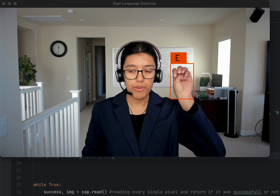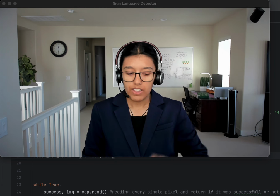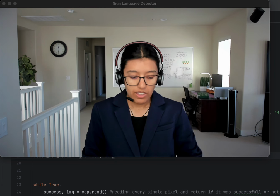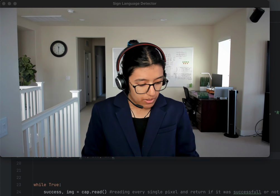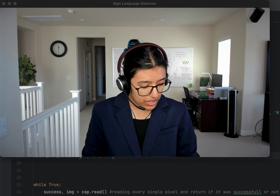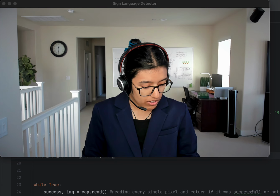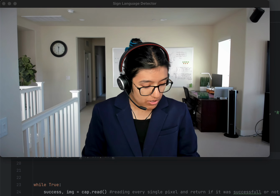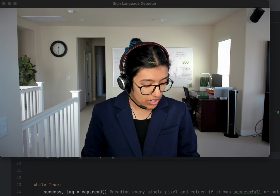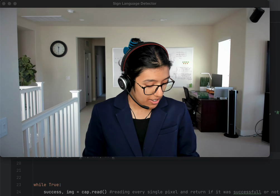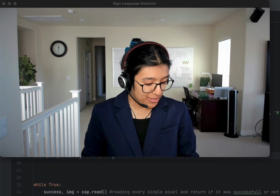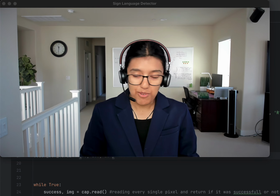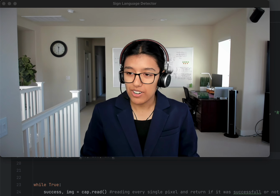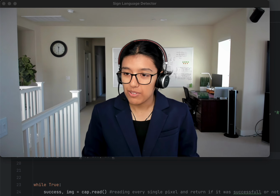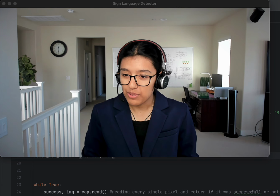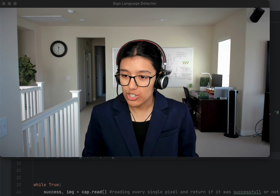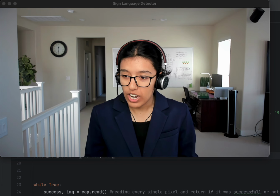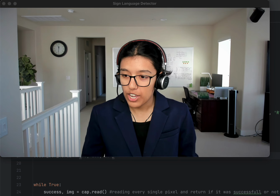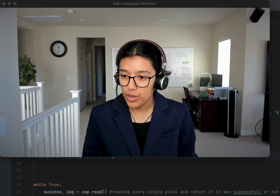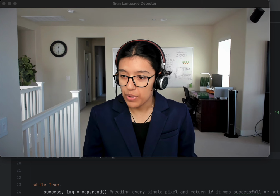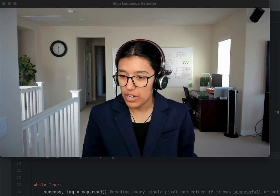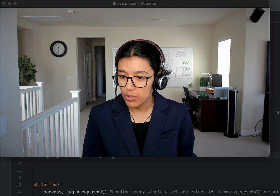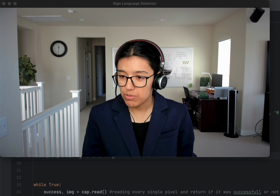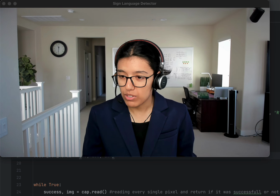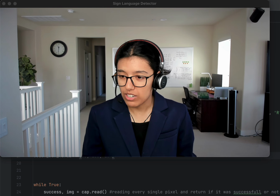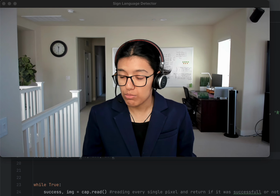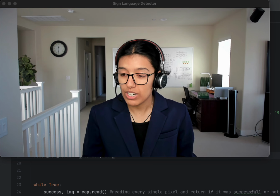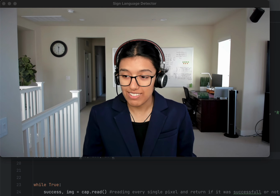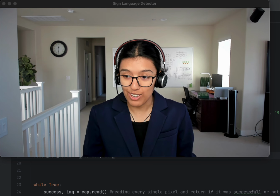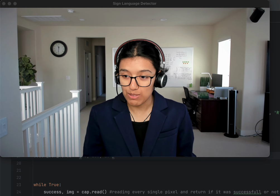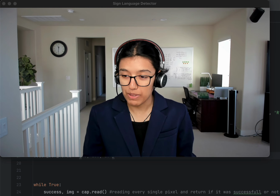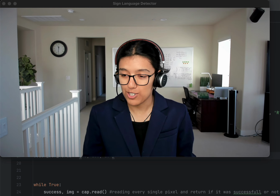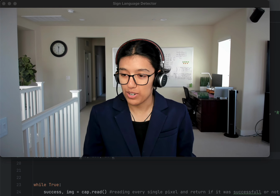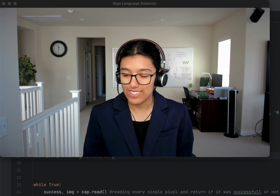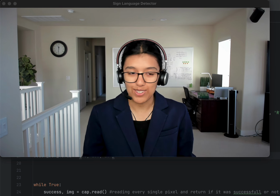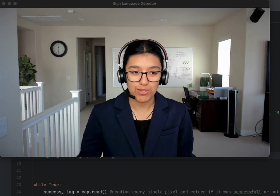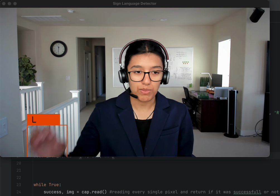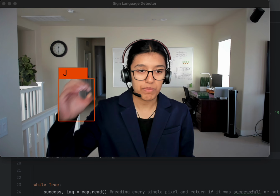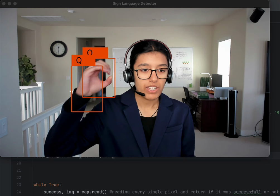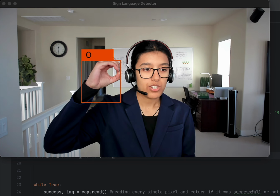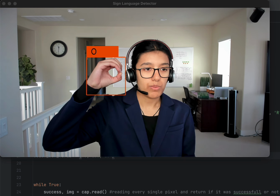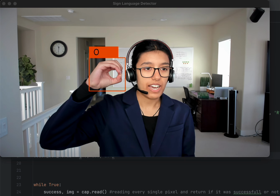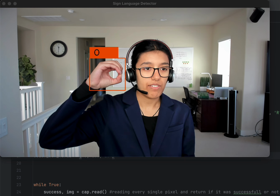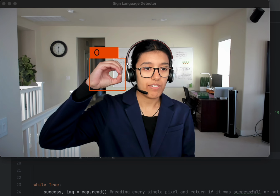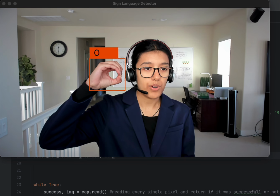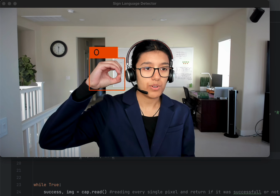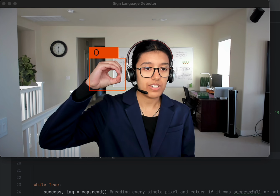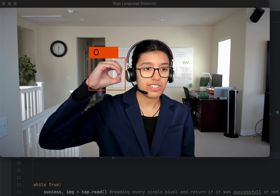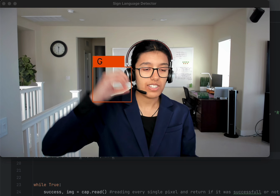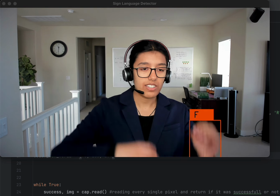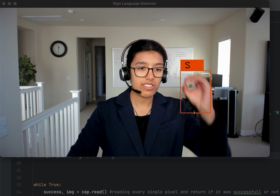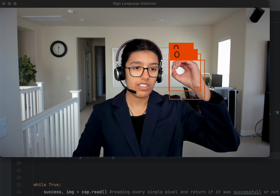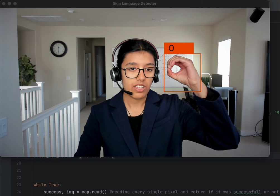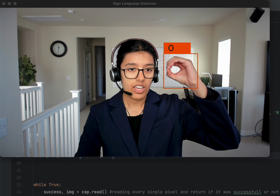far. We can also try a few more. We can try O, and O is pretty self-explanatory, excuse me. So we have O